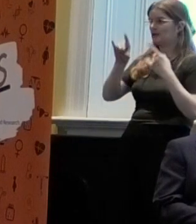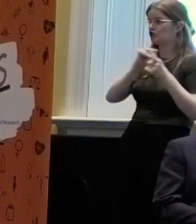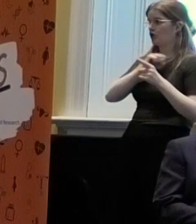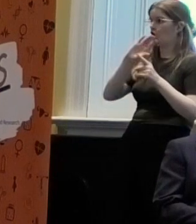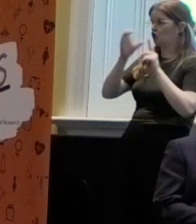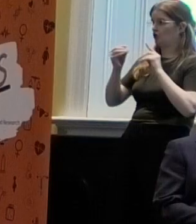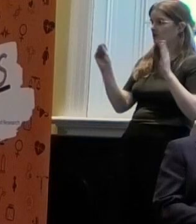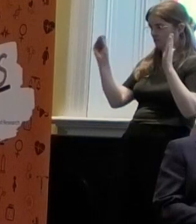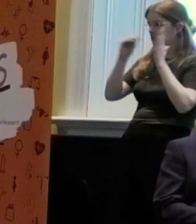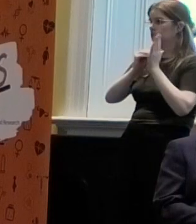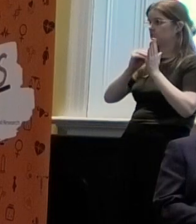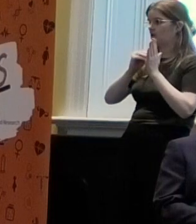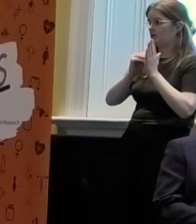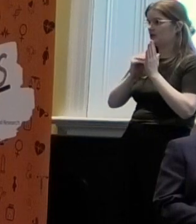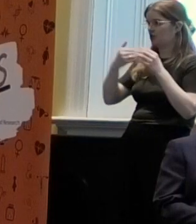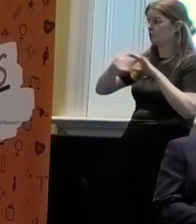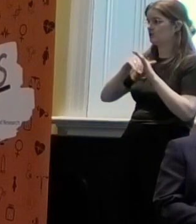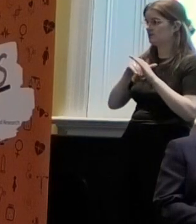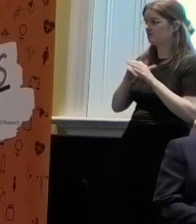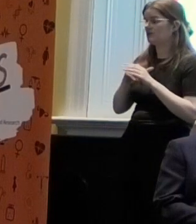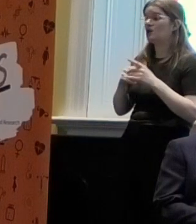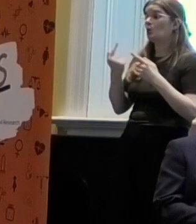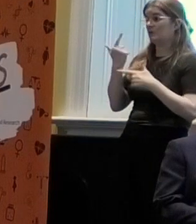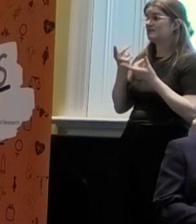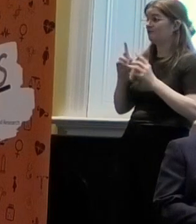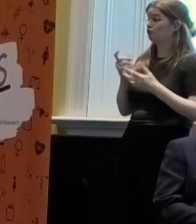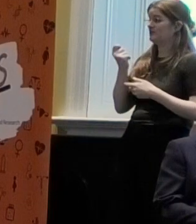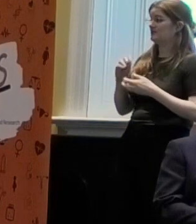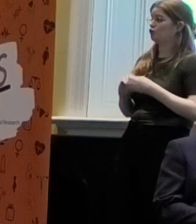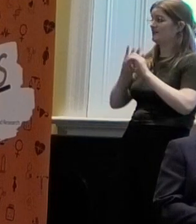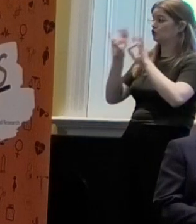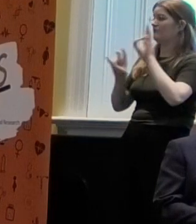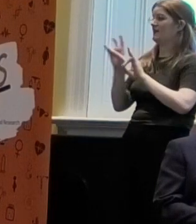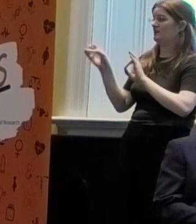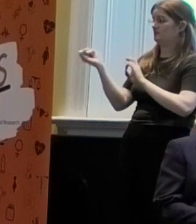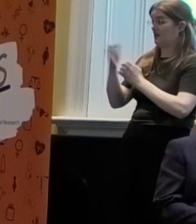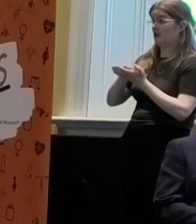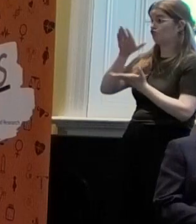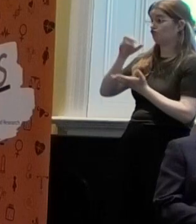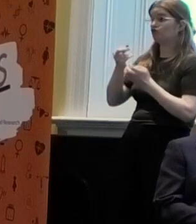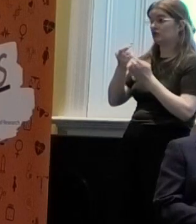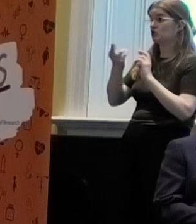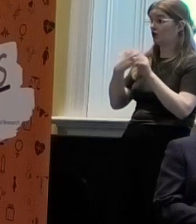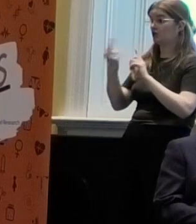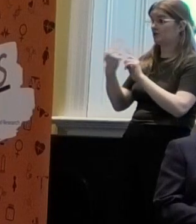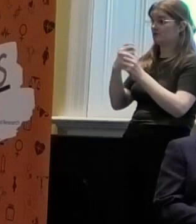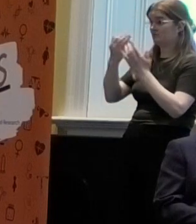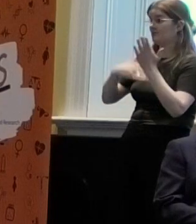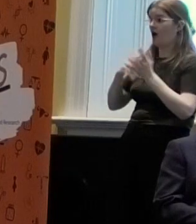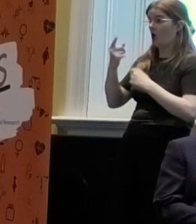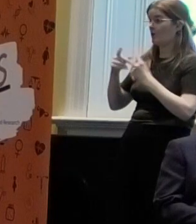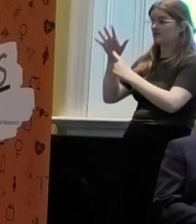National Maternity Care Experience Survey has come out, and what we did notice from that is the responses tend to be